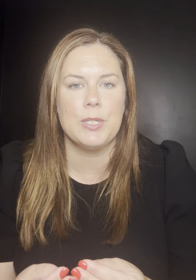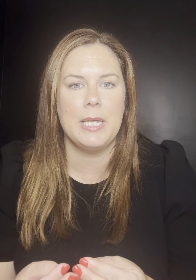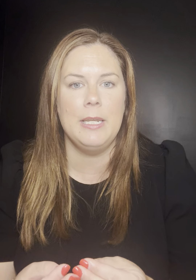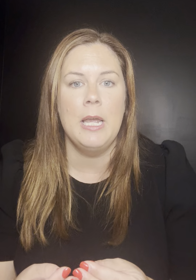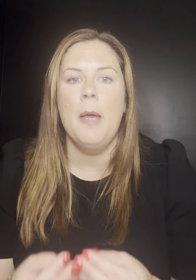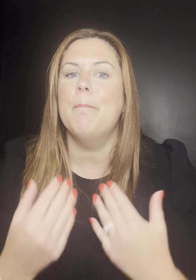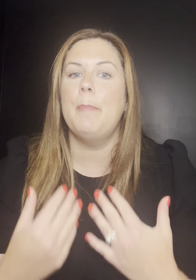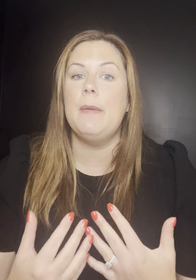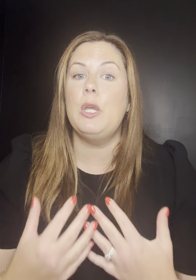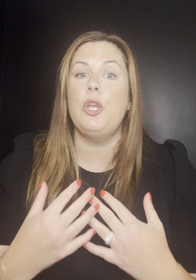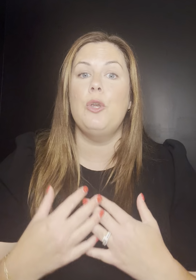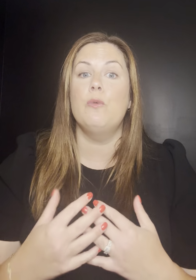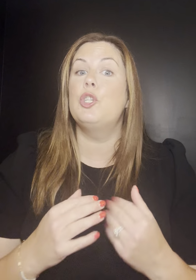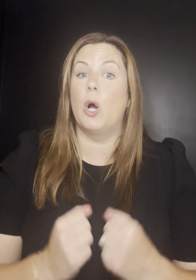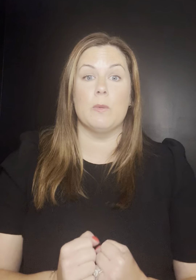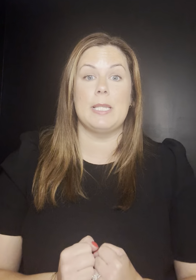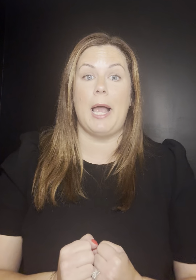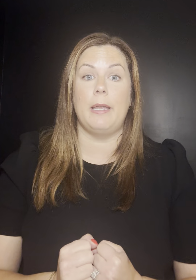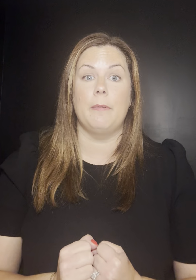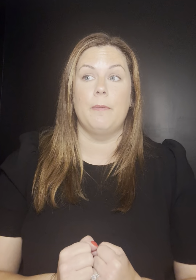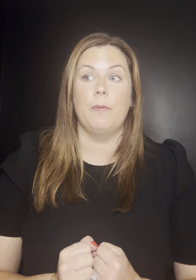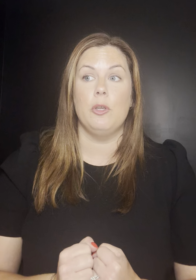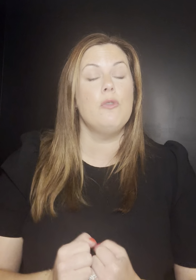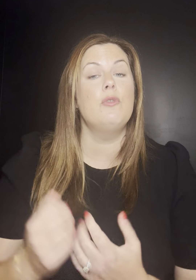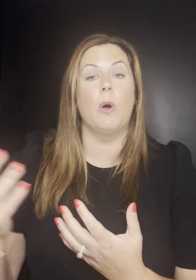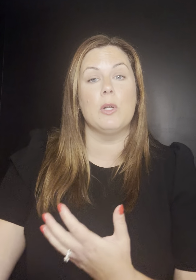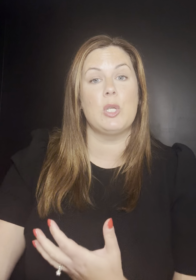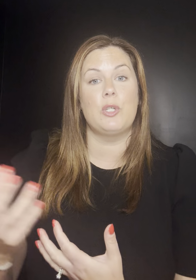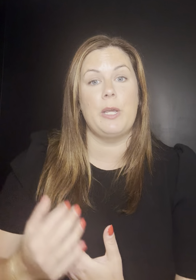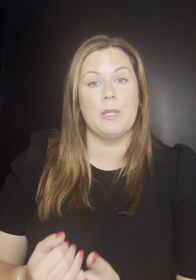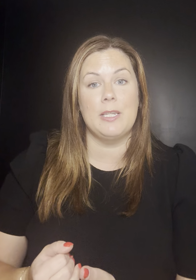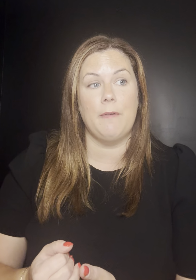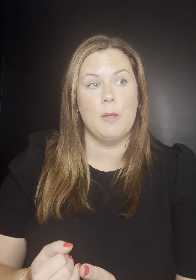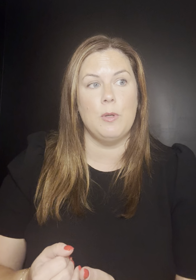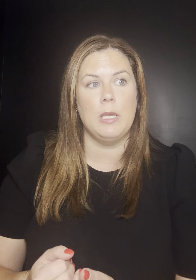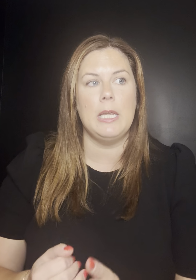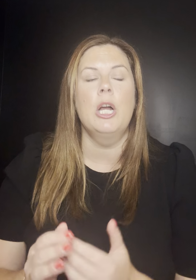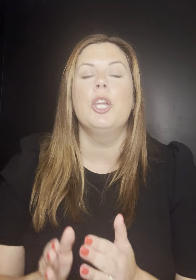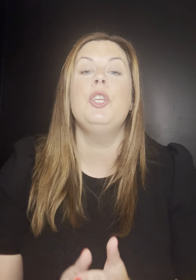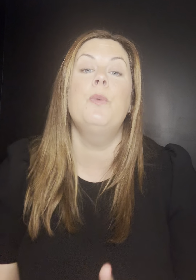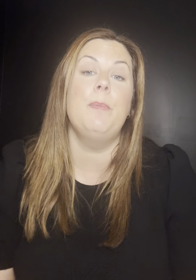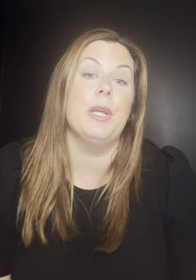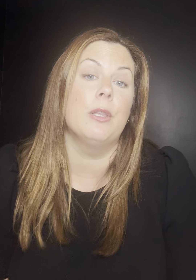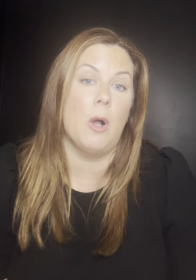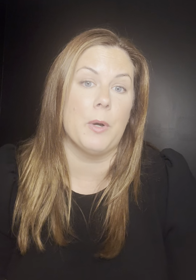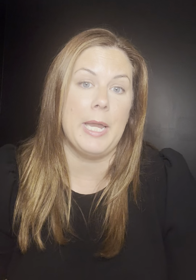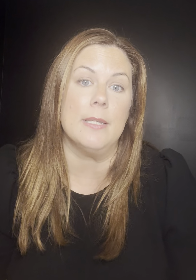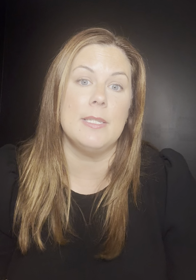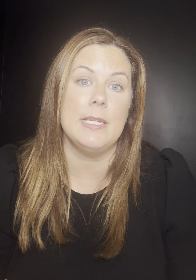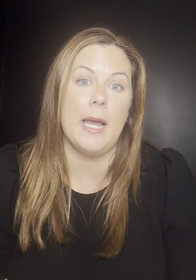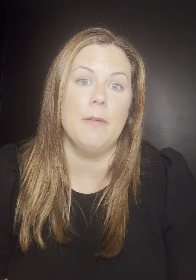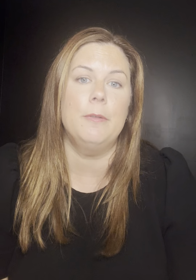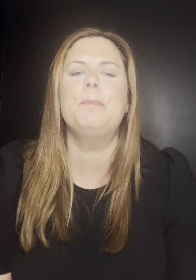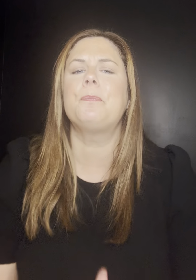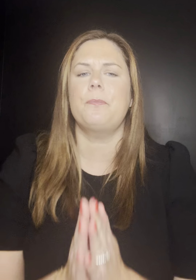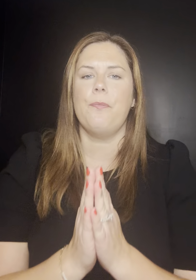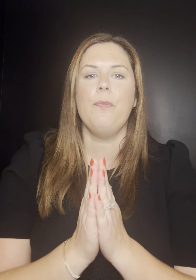person. Maybe you don't sign, you don't associate with the deaf community. You would be a lowercase d deaf.